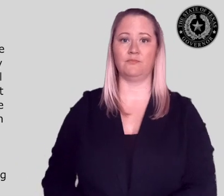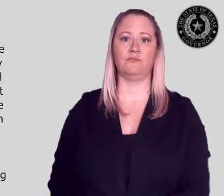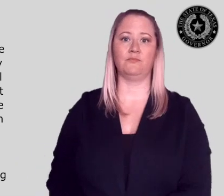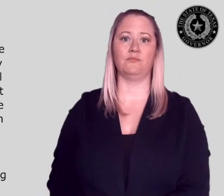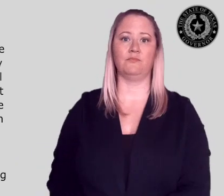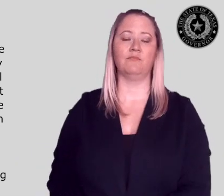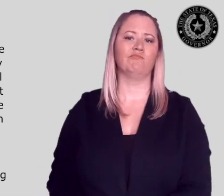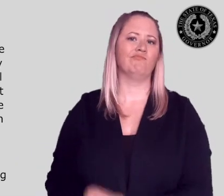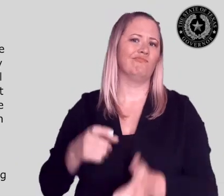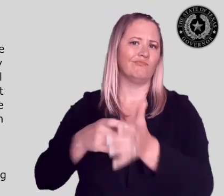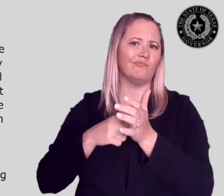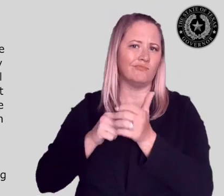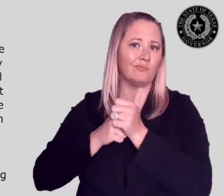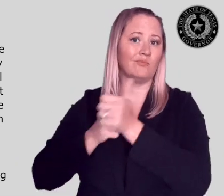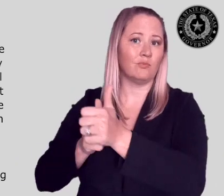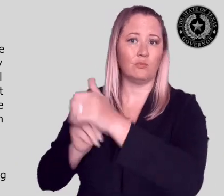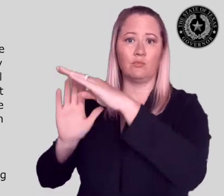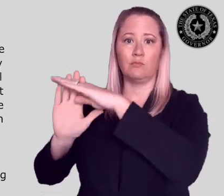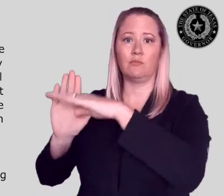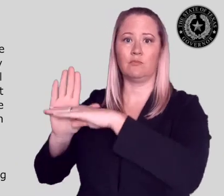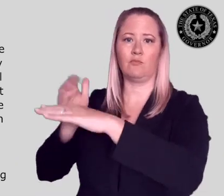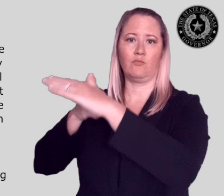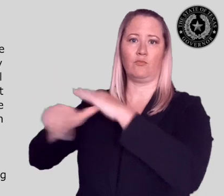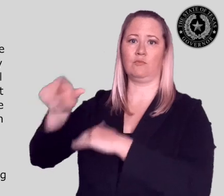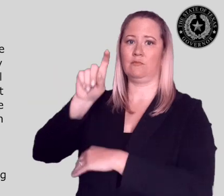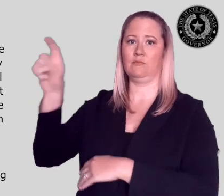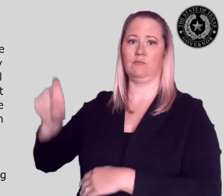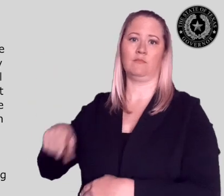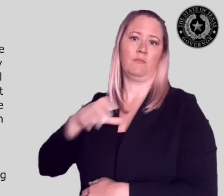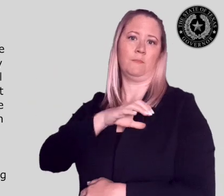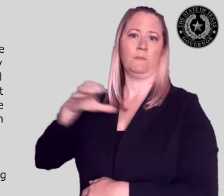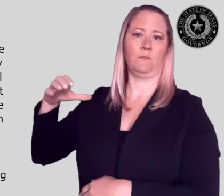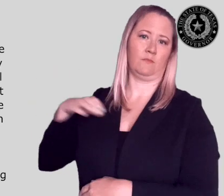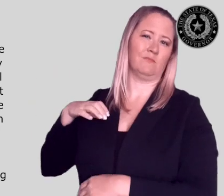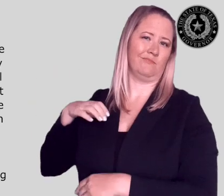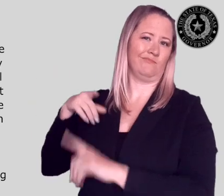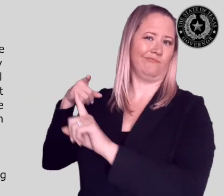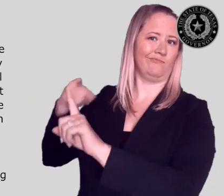policies regarding the wearing of face coverings.